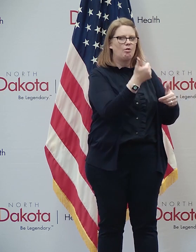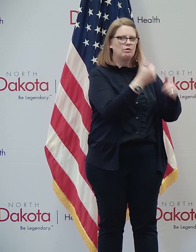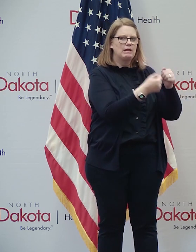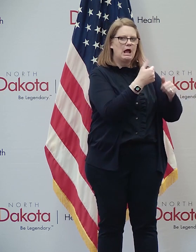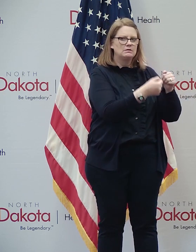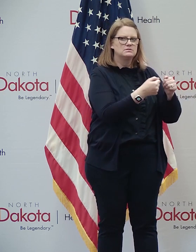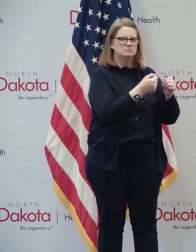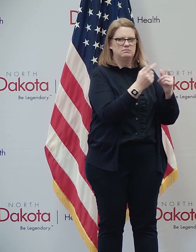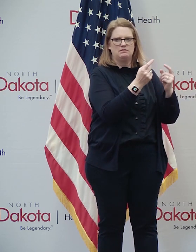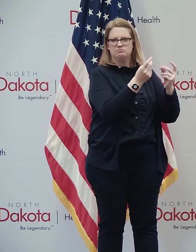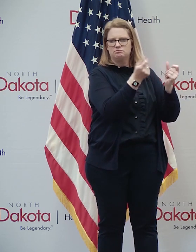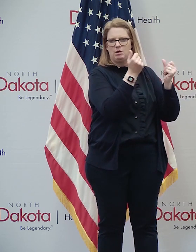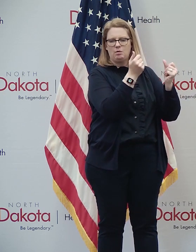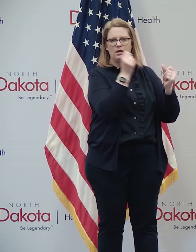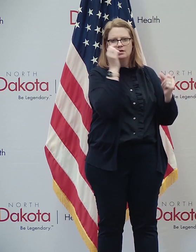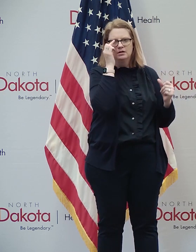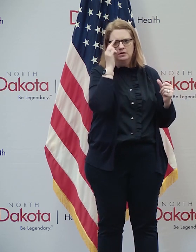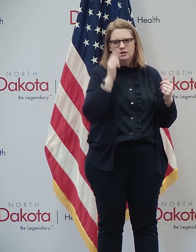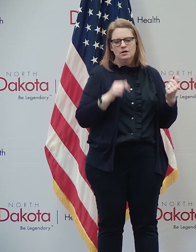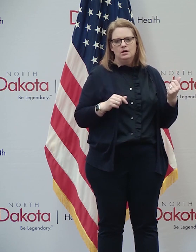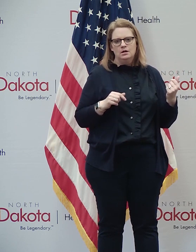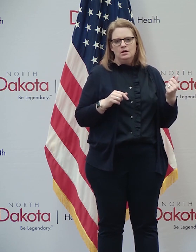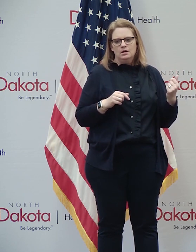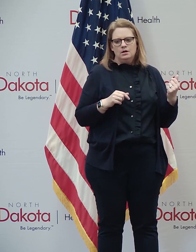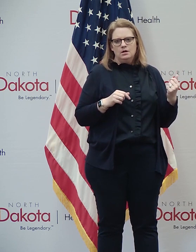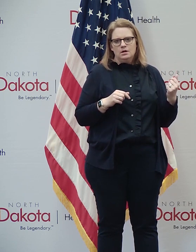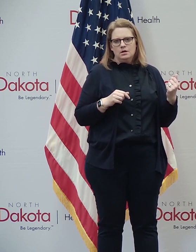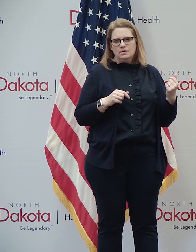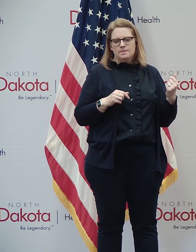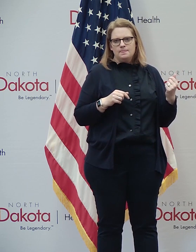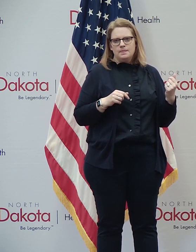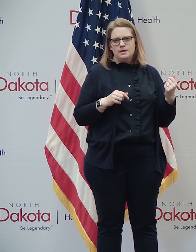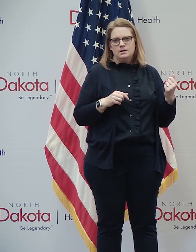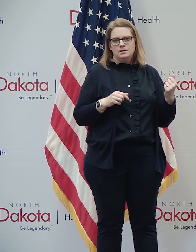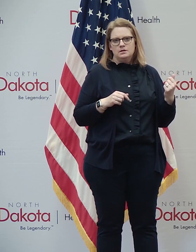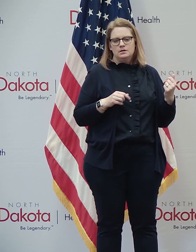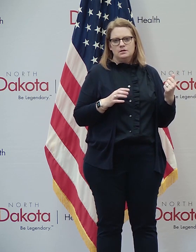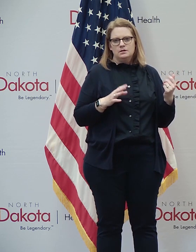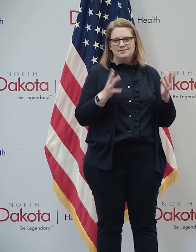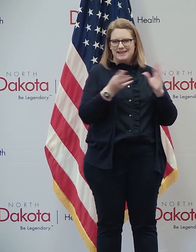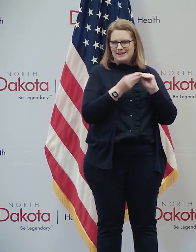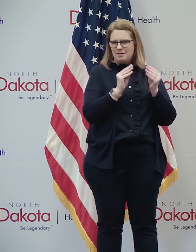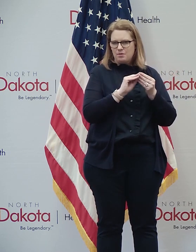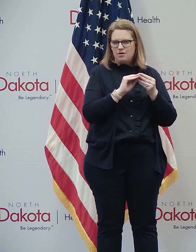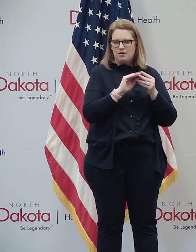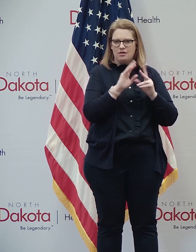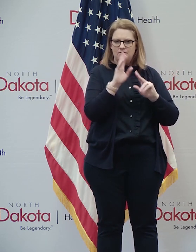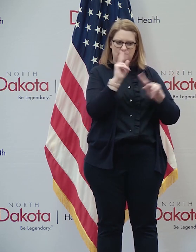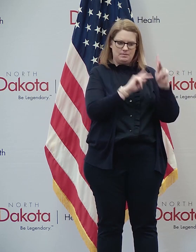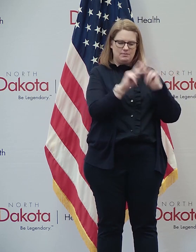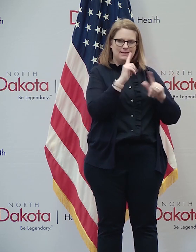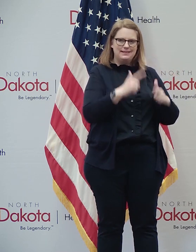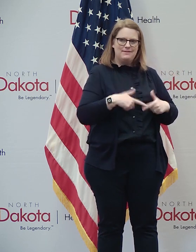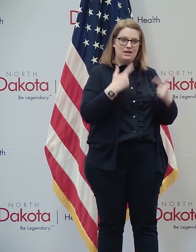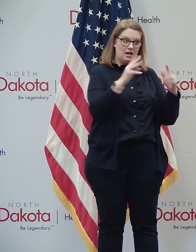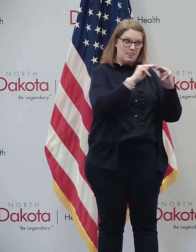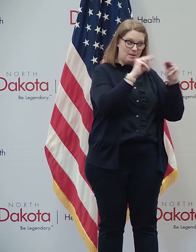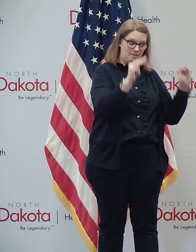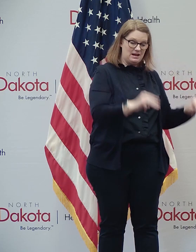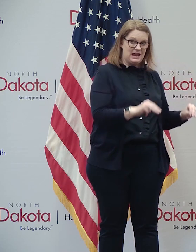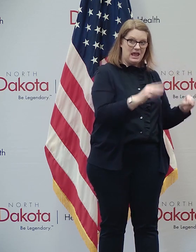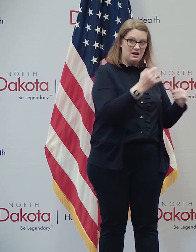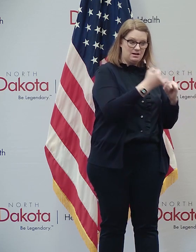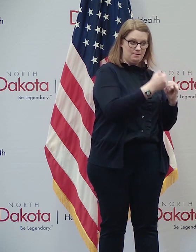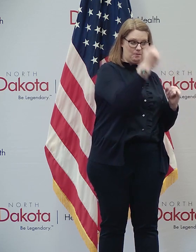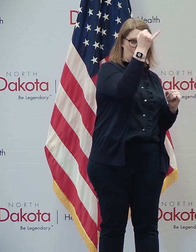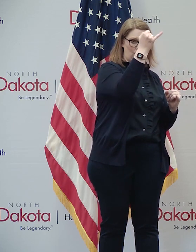metro area, not as two different states. So I'd say it's going well with the neighbors. Steve Bullock is always a text or phone call